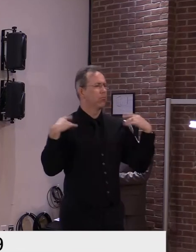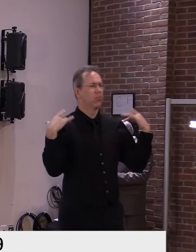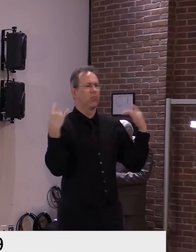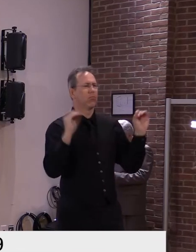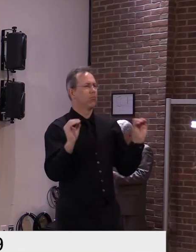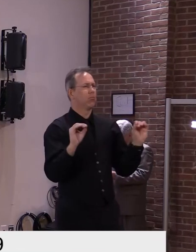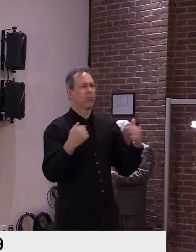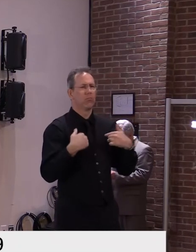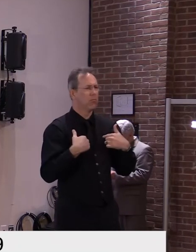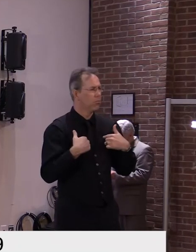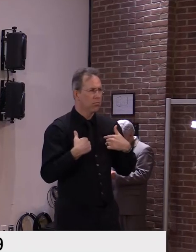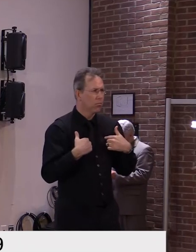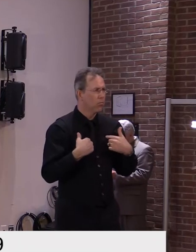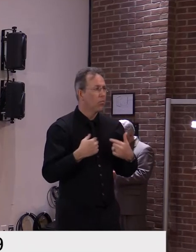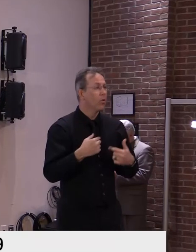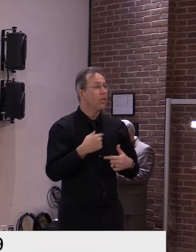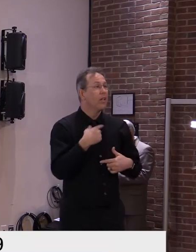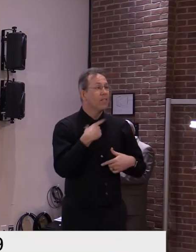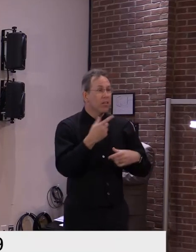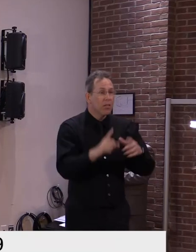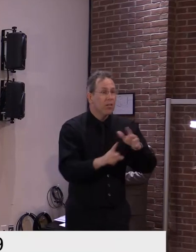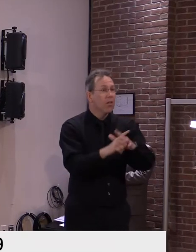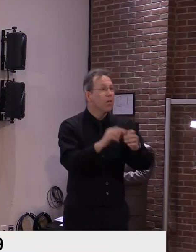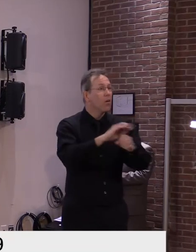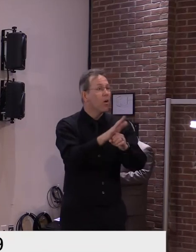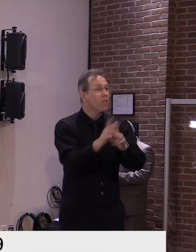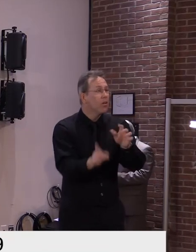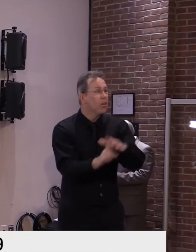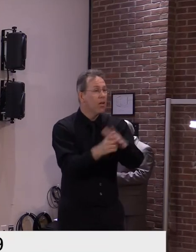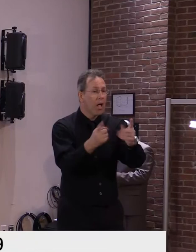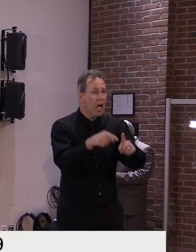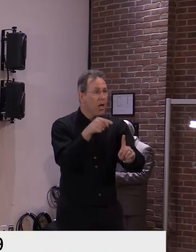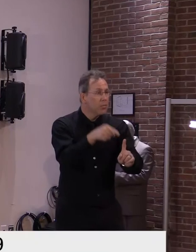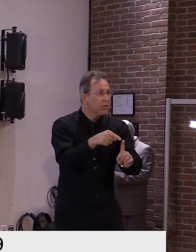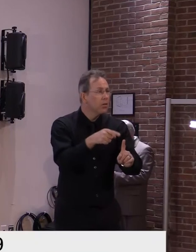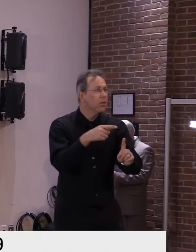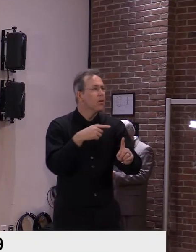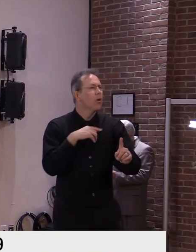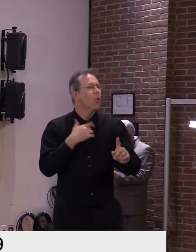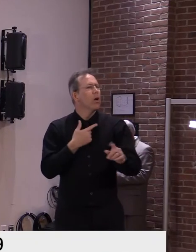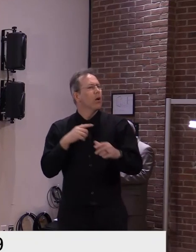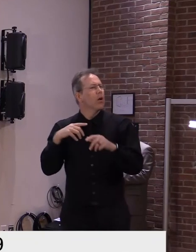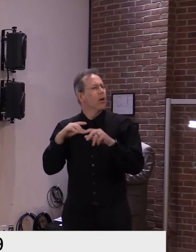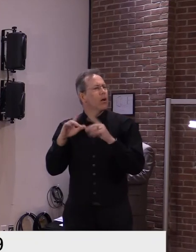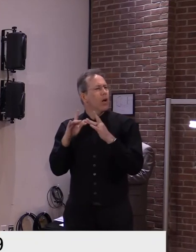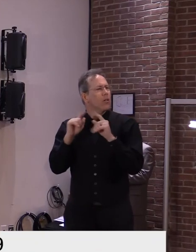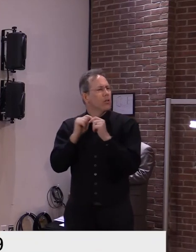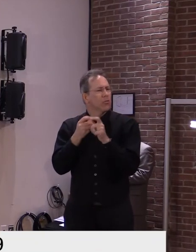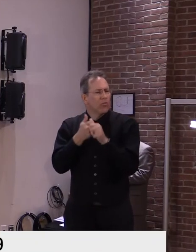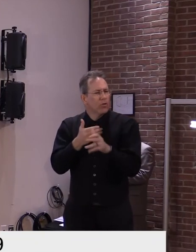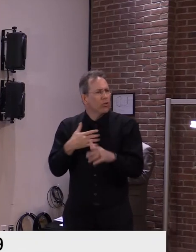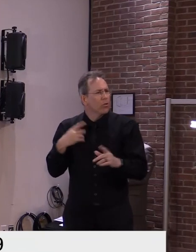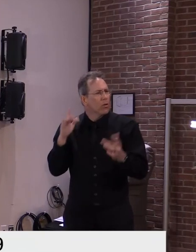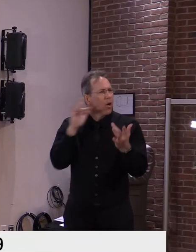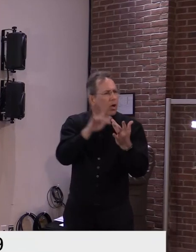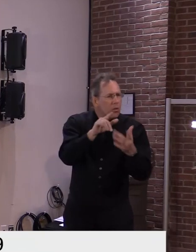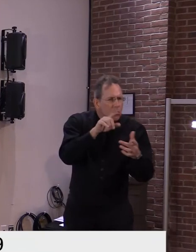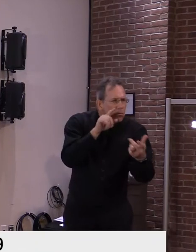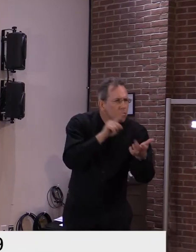and what I like to call, as a clinician, clinical judgment in each and every case, and evaluate